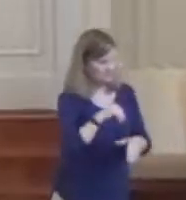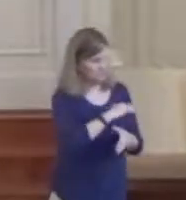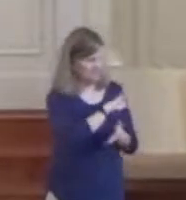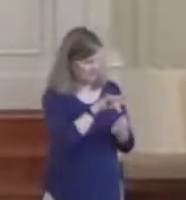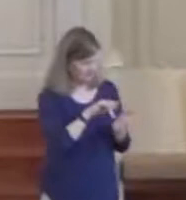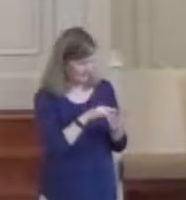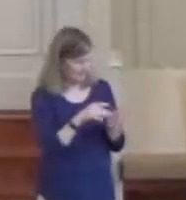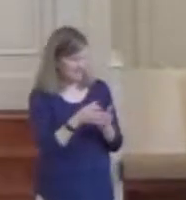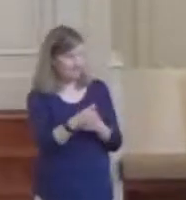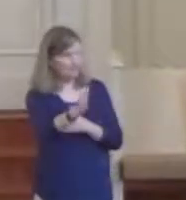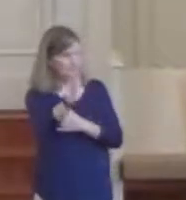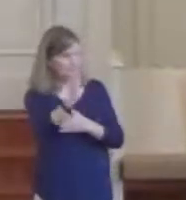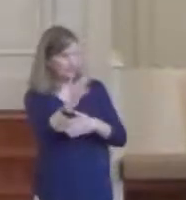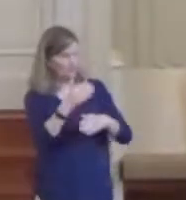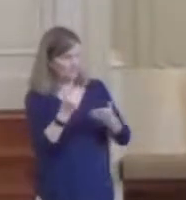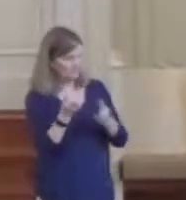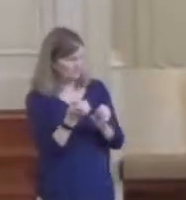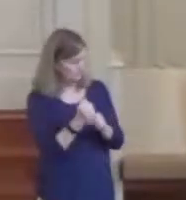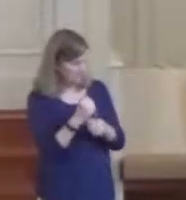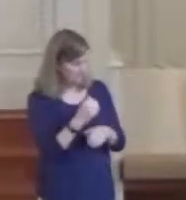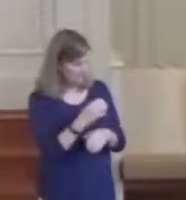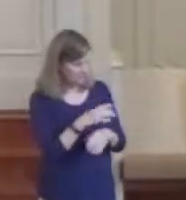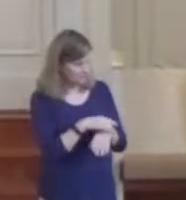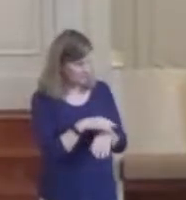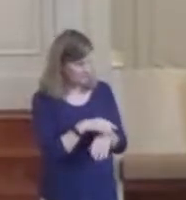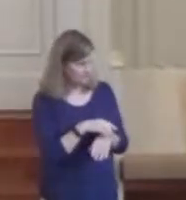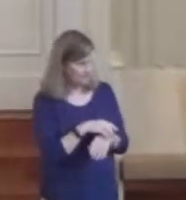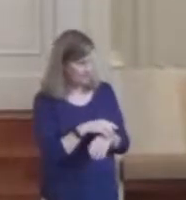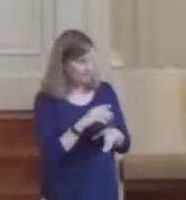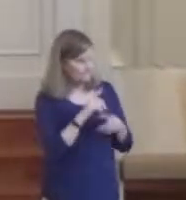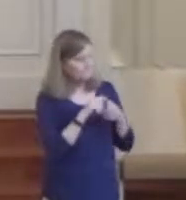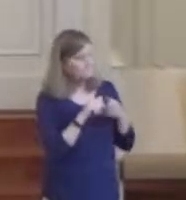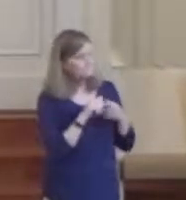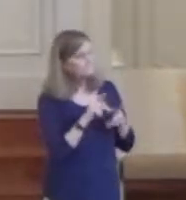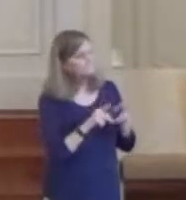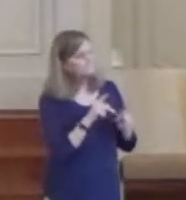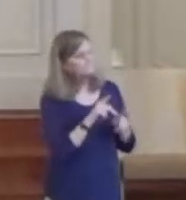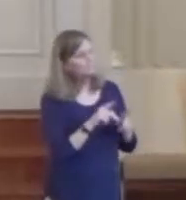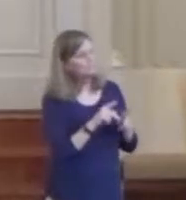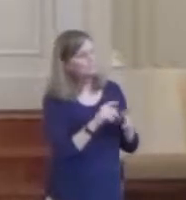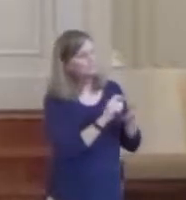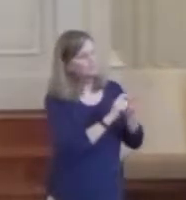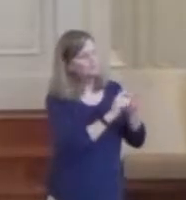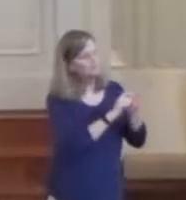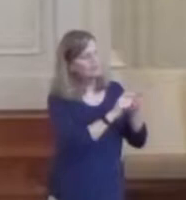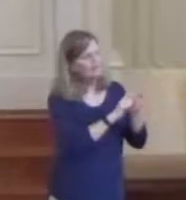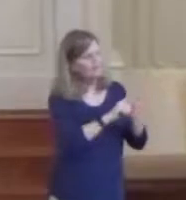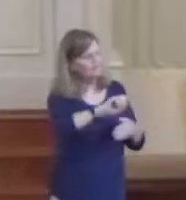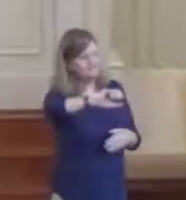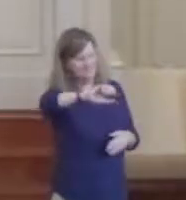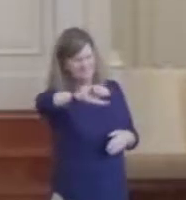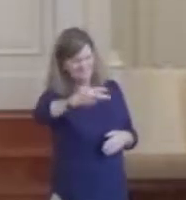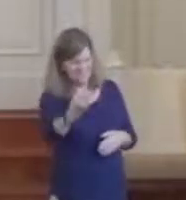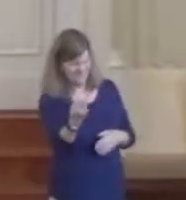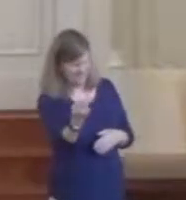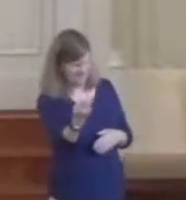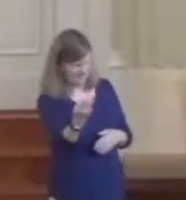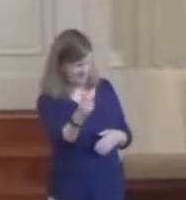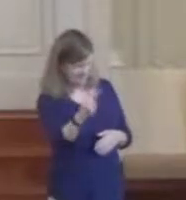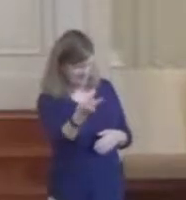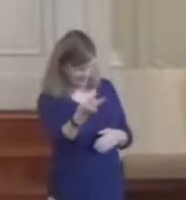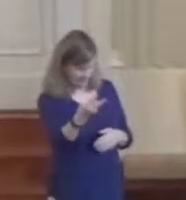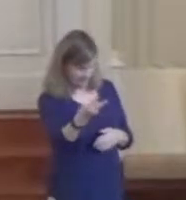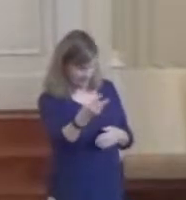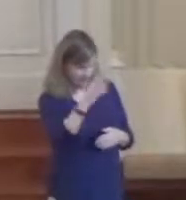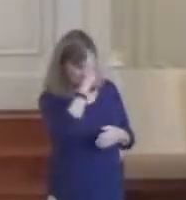midst of God's good creation, as people were writing this, there was another creation story that was circulating around the